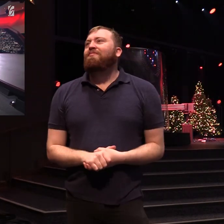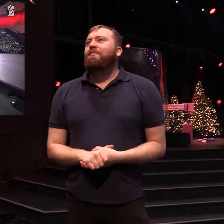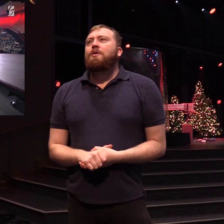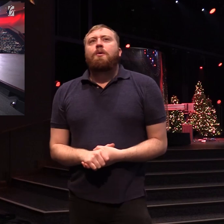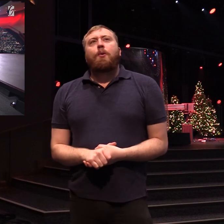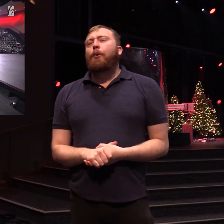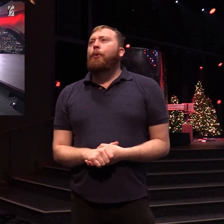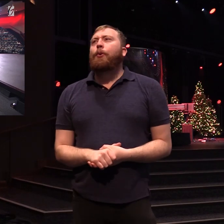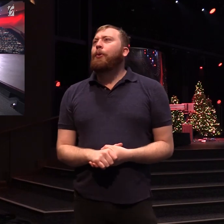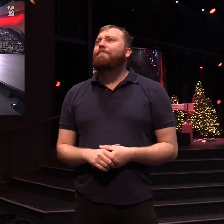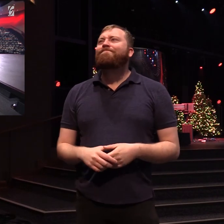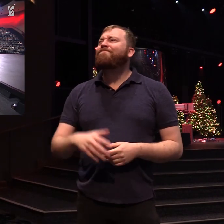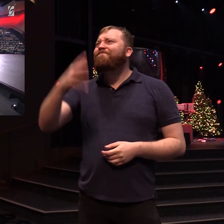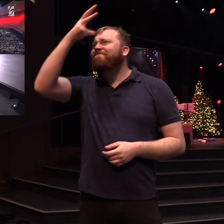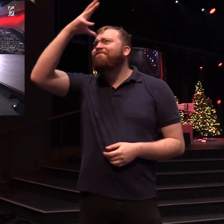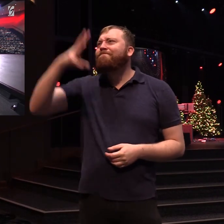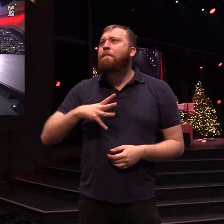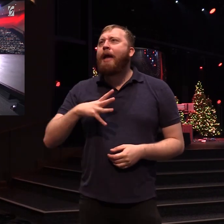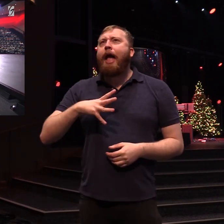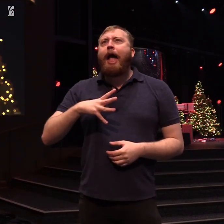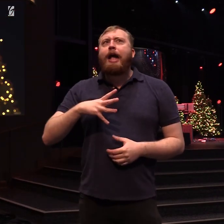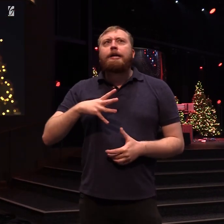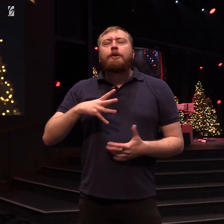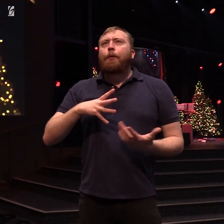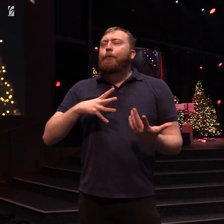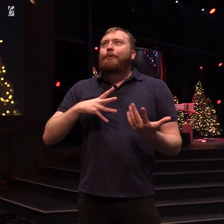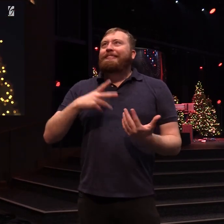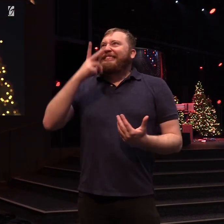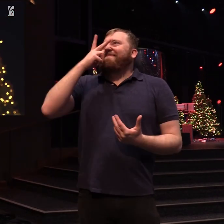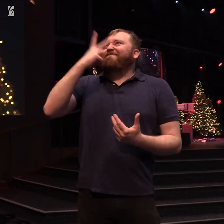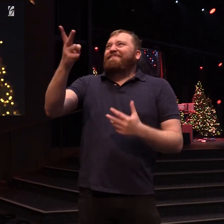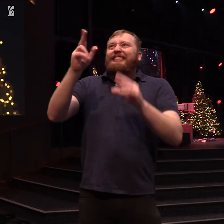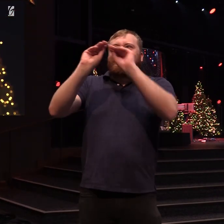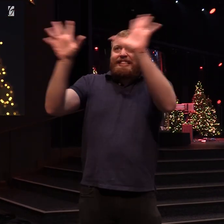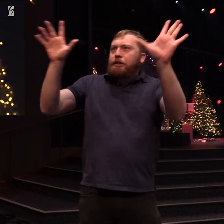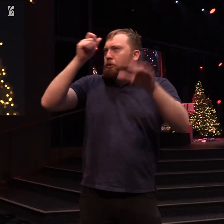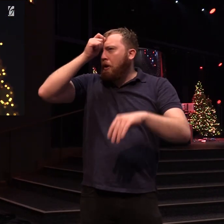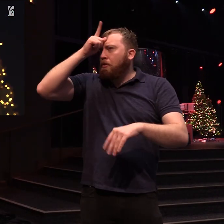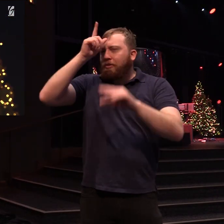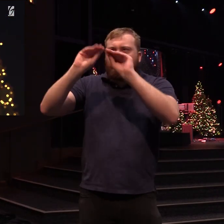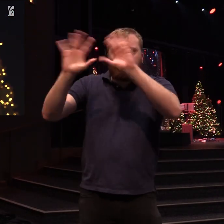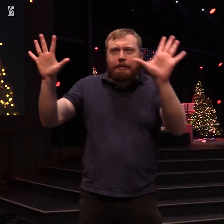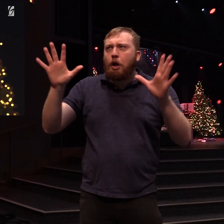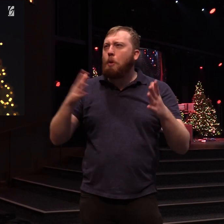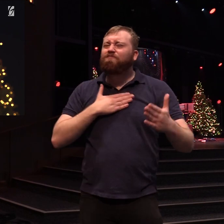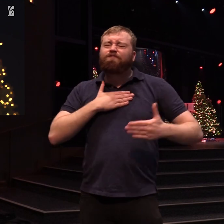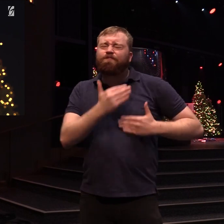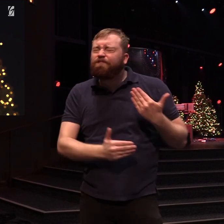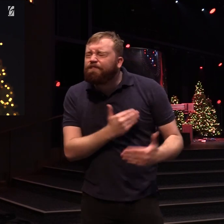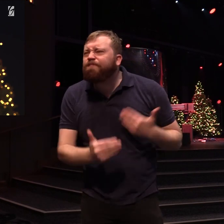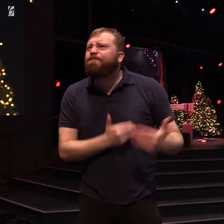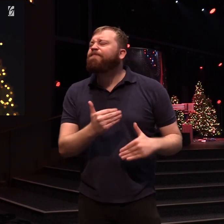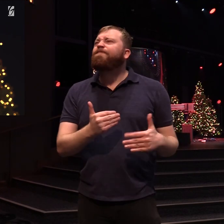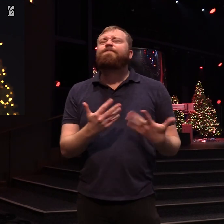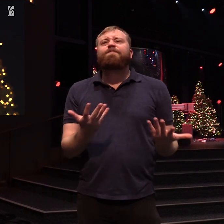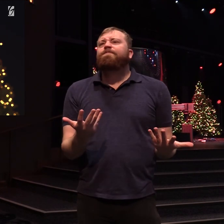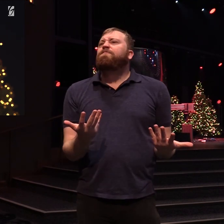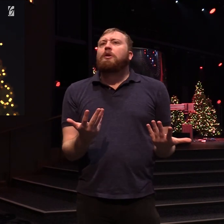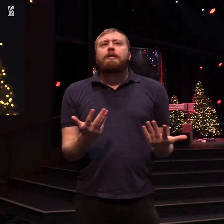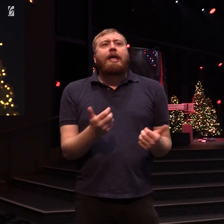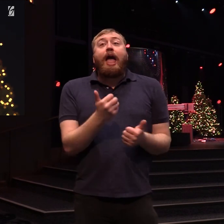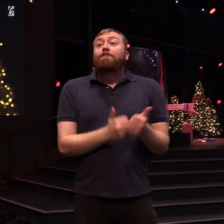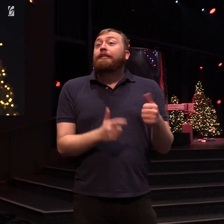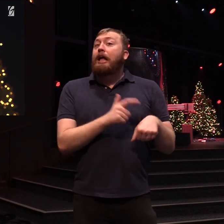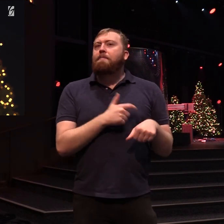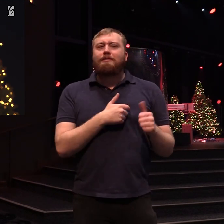Just such a man of vision and generosity. And every time I'm with him, I feel like I'm a